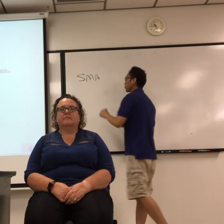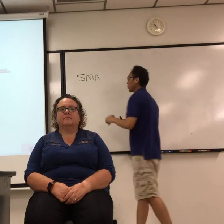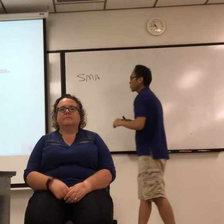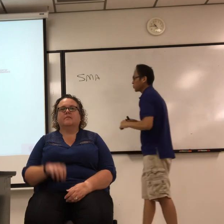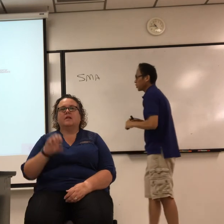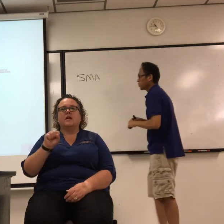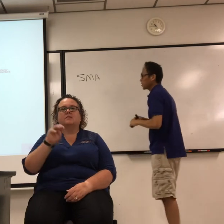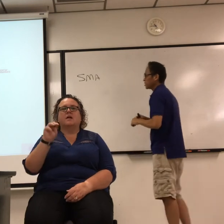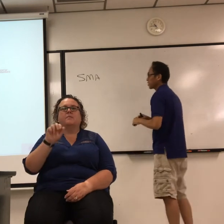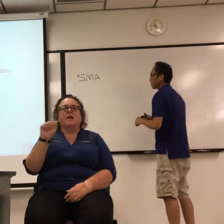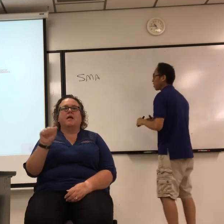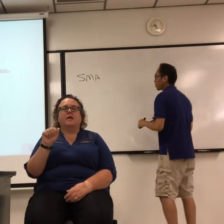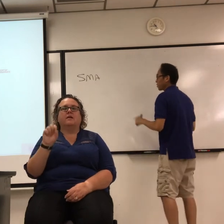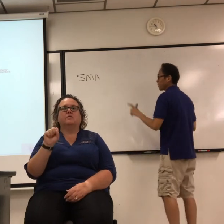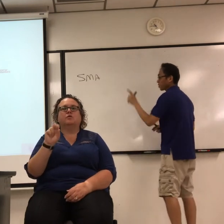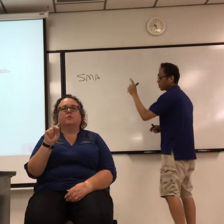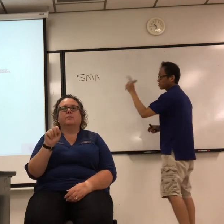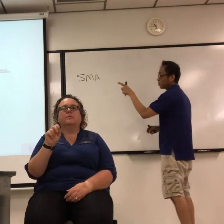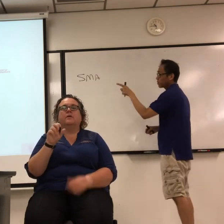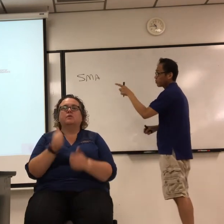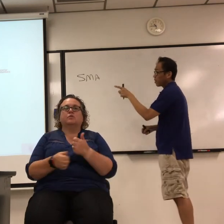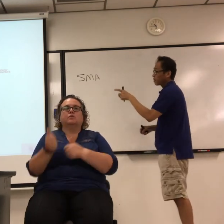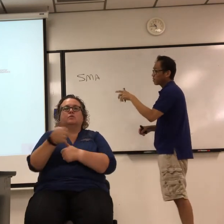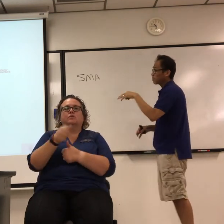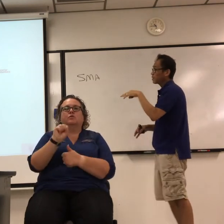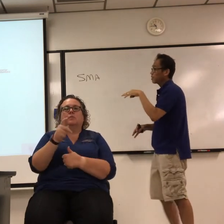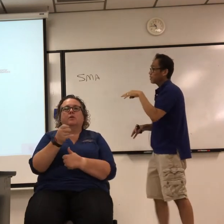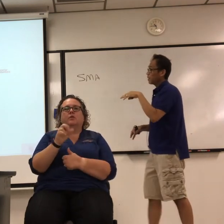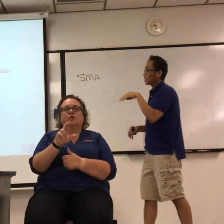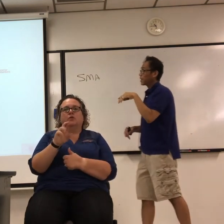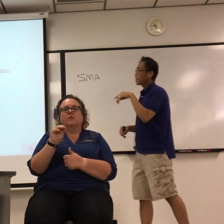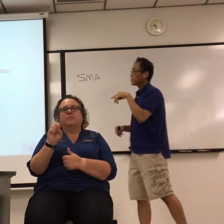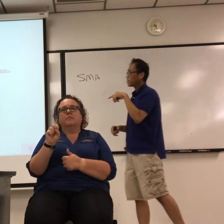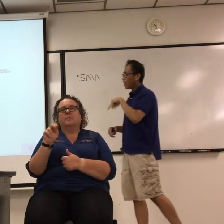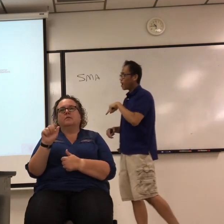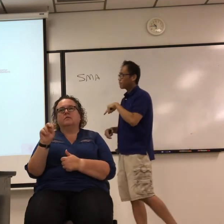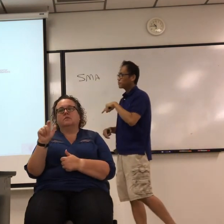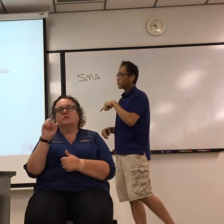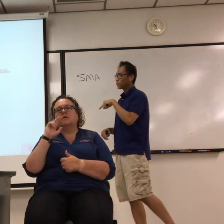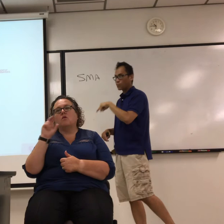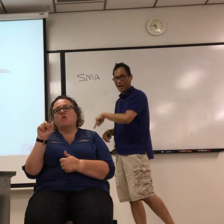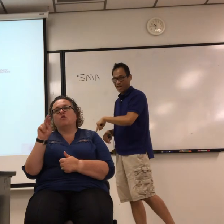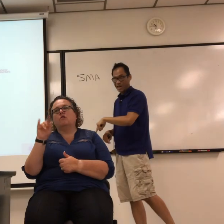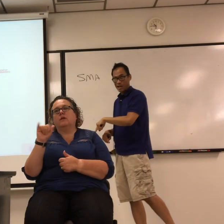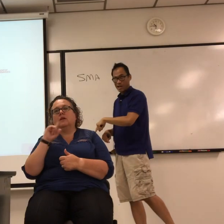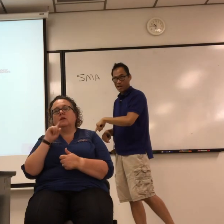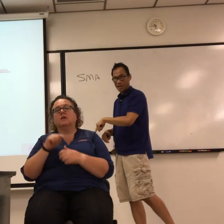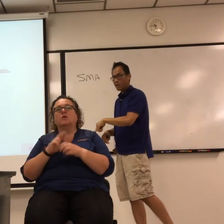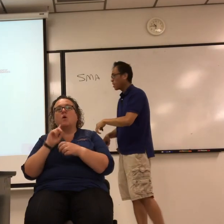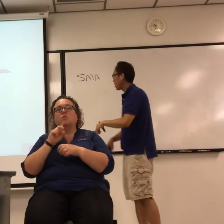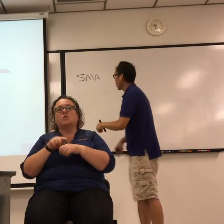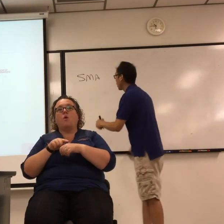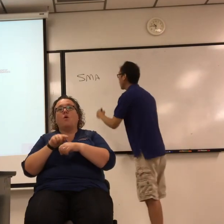SMA for short, superior mesenteric artery. Remember, it goes over the duodenum. It kind of goes off to the right.